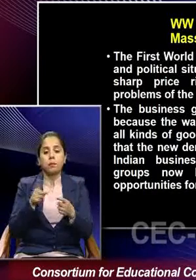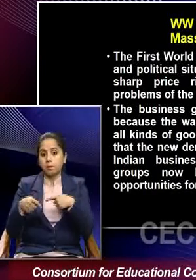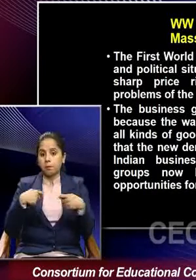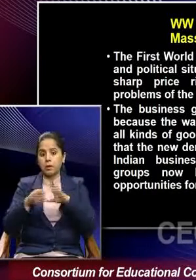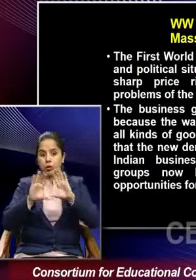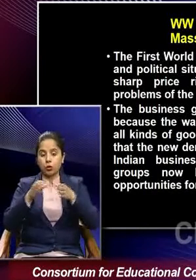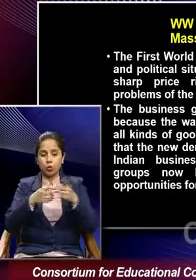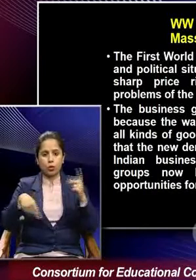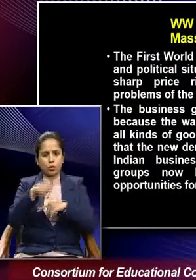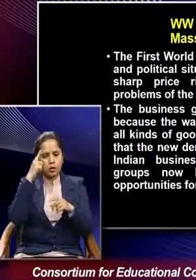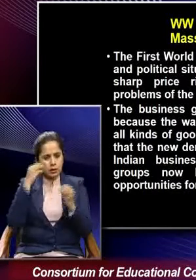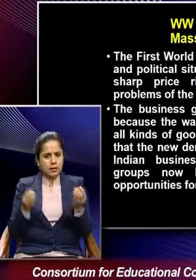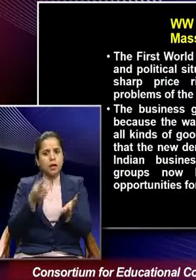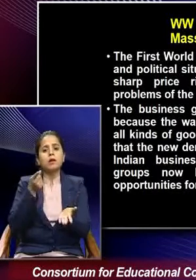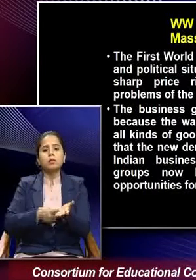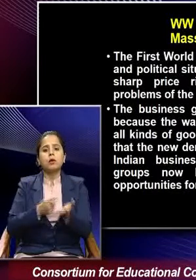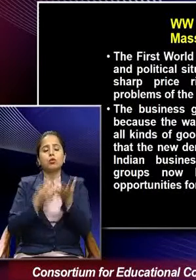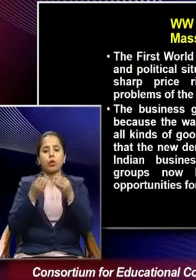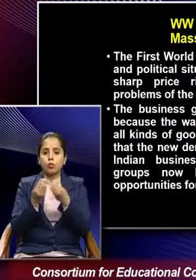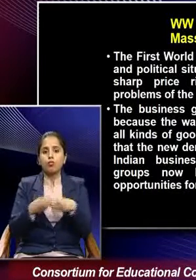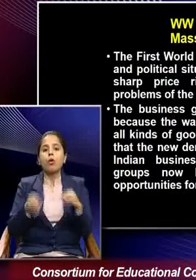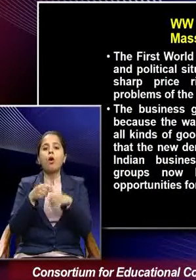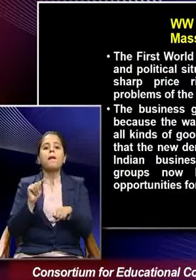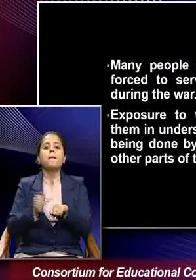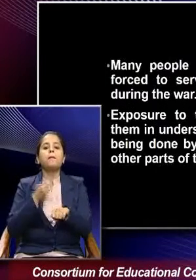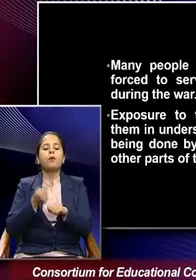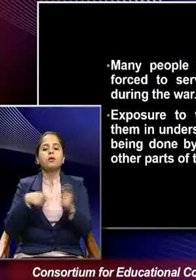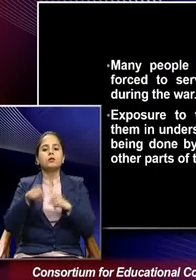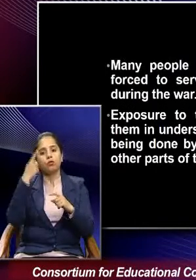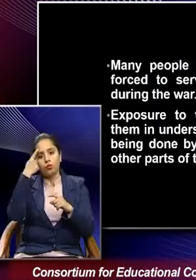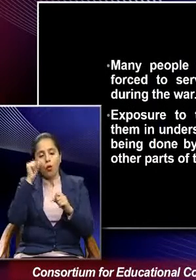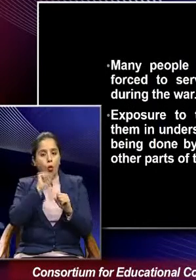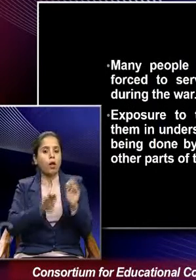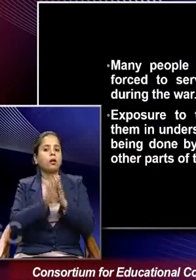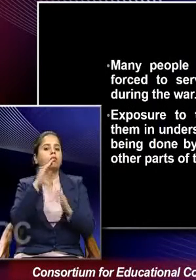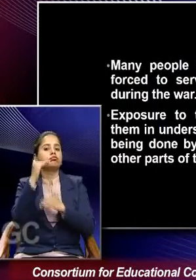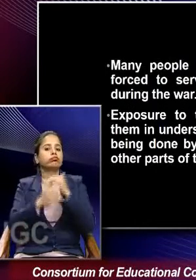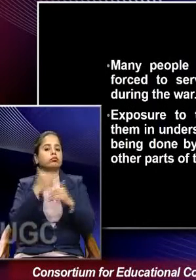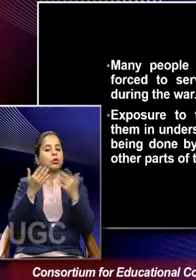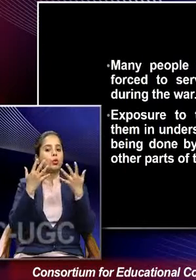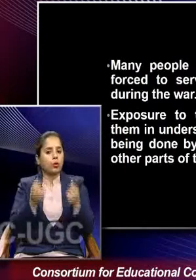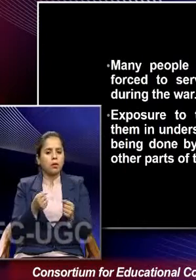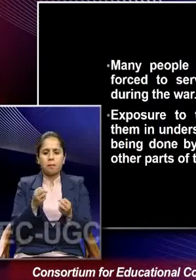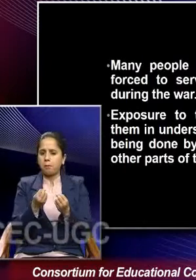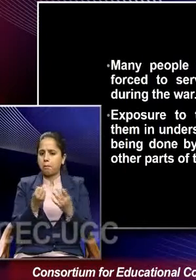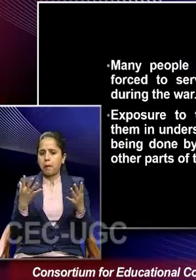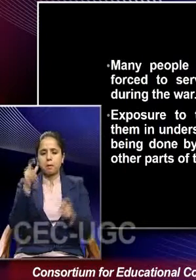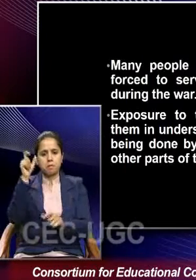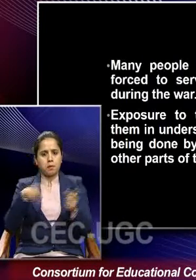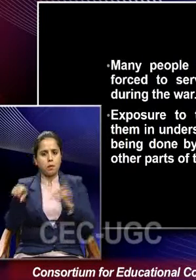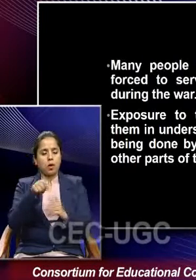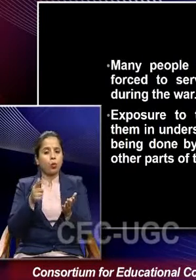groups now began to demand more opportunities for development. Many people